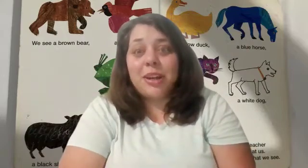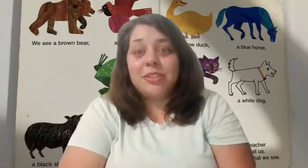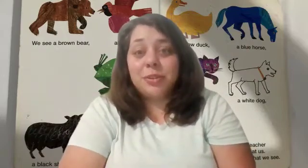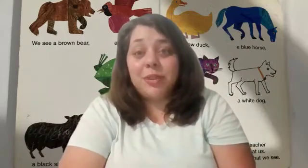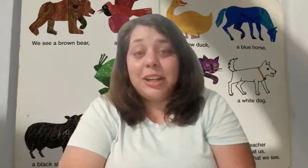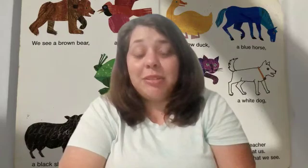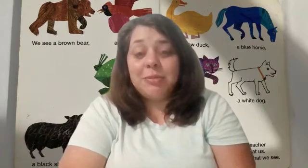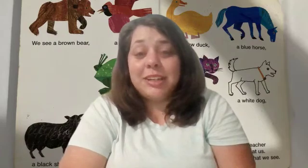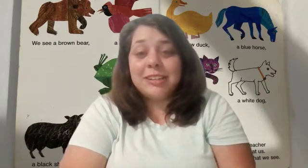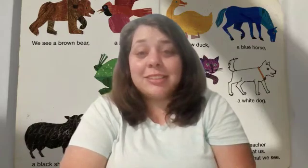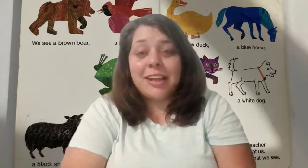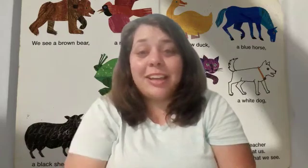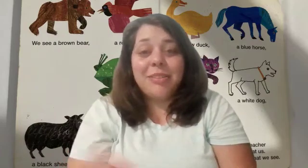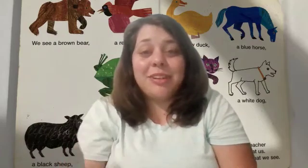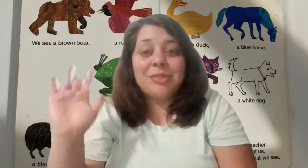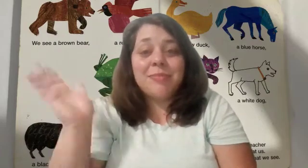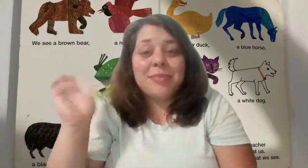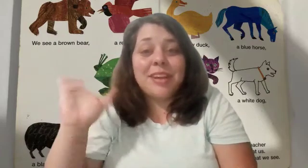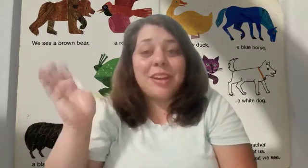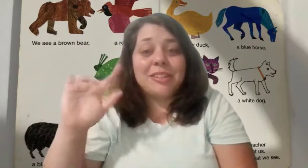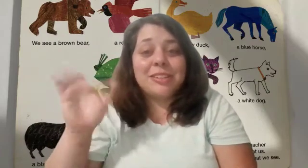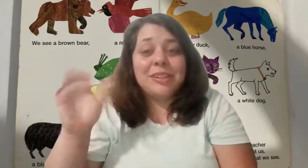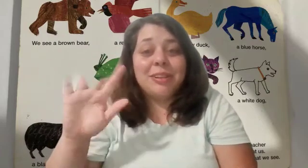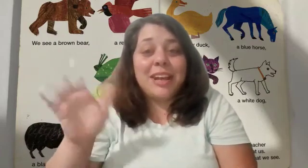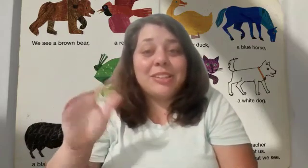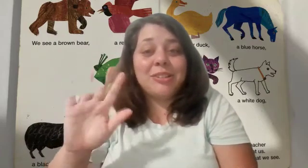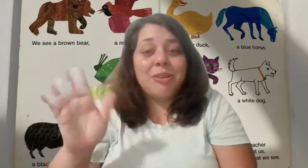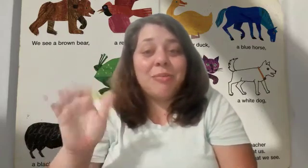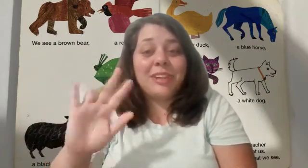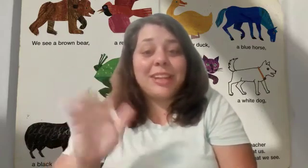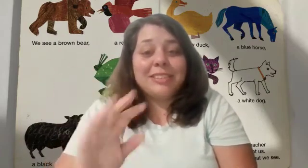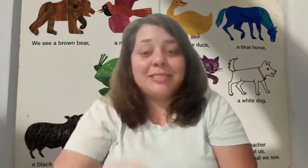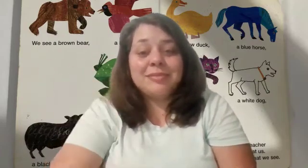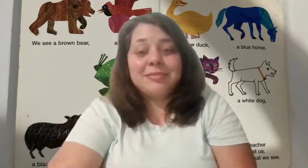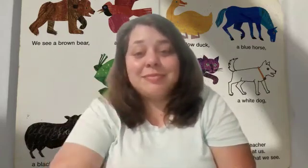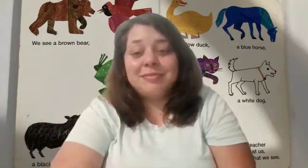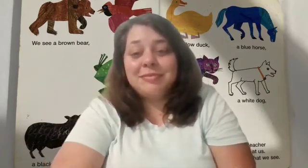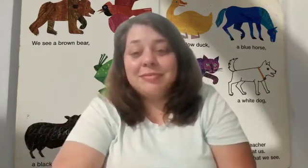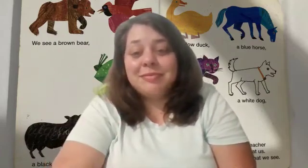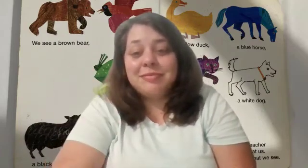so much for reading with me in sign language, and I'll see you again soon, hopefully.